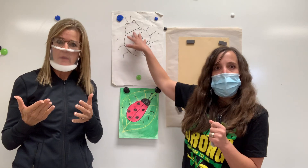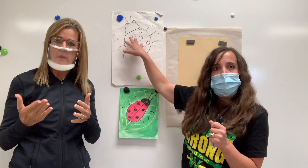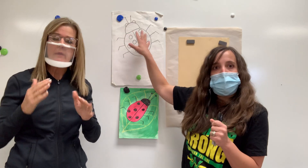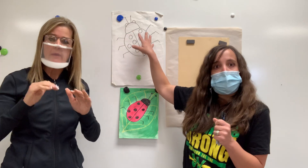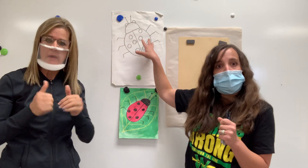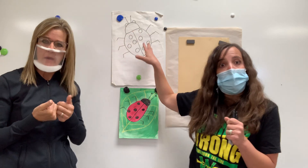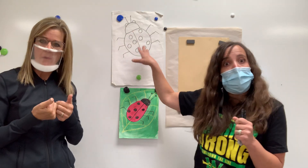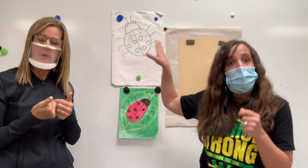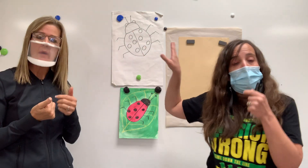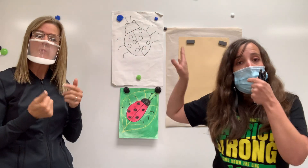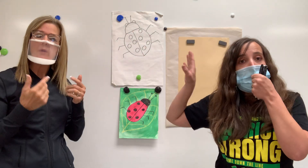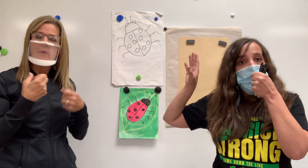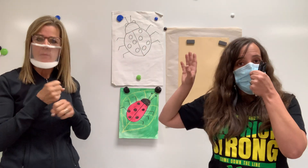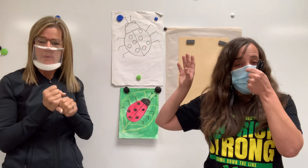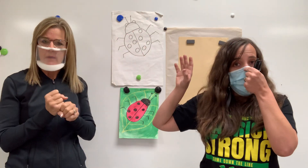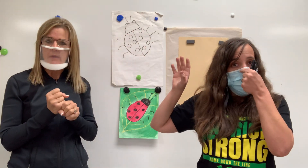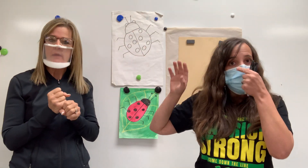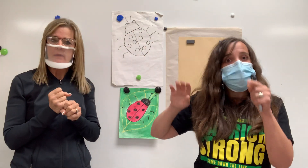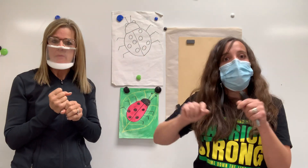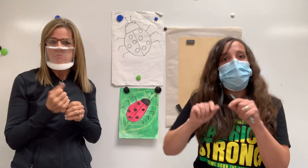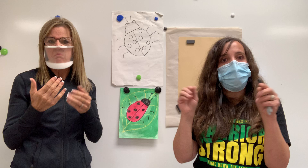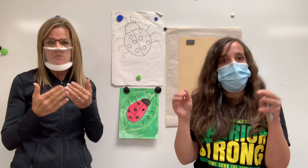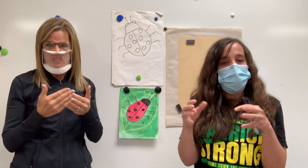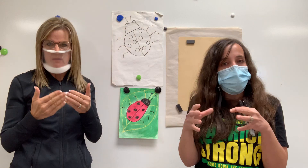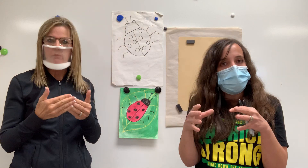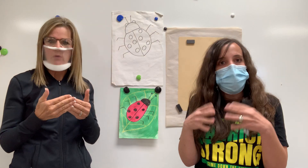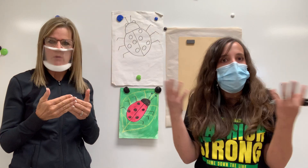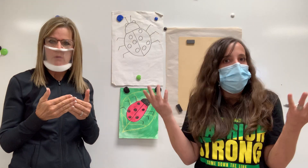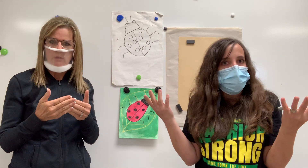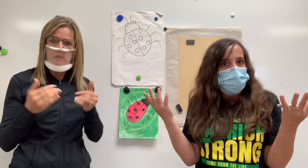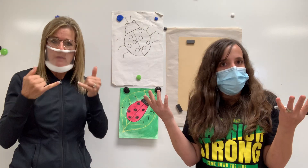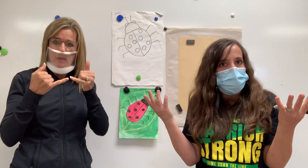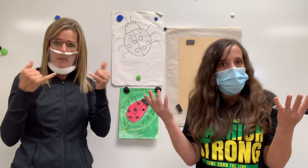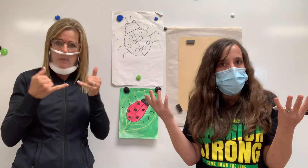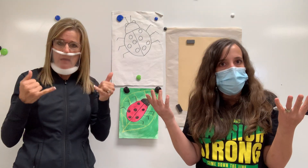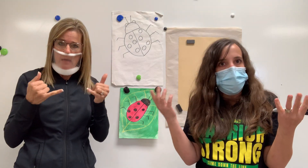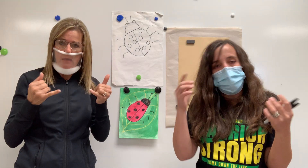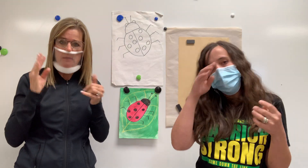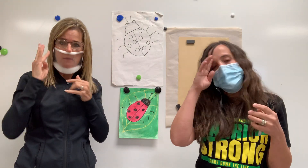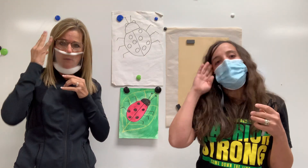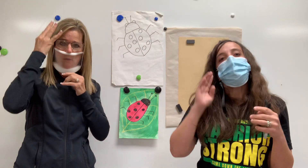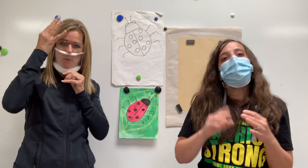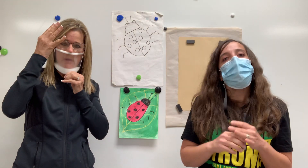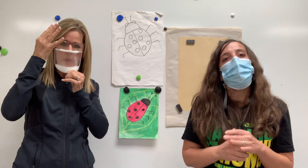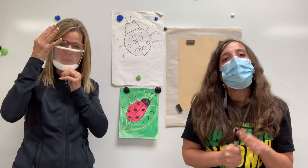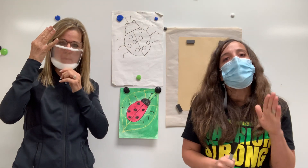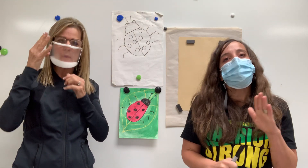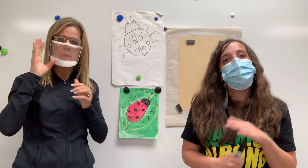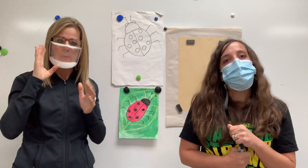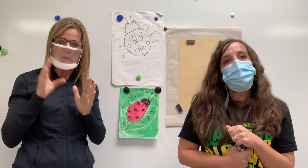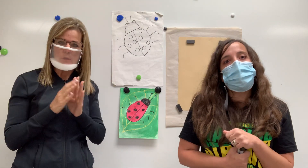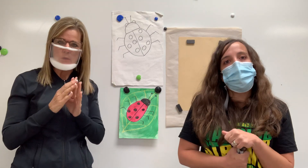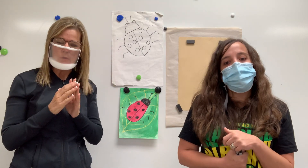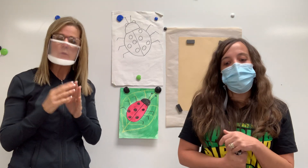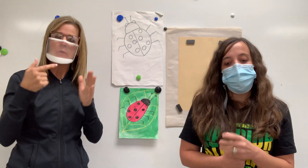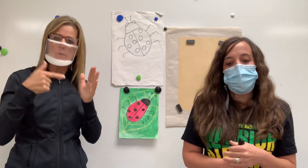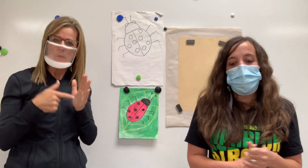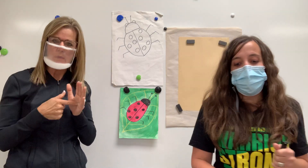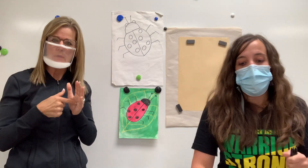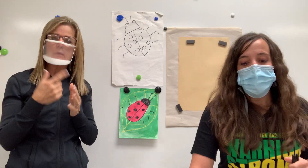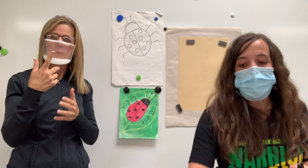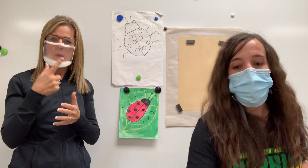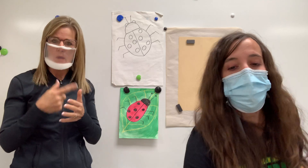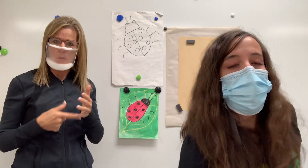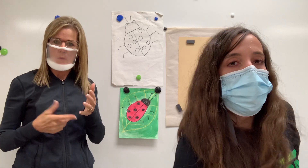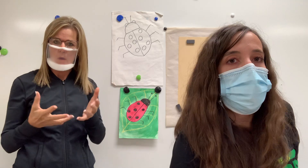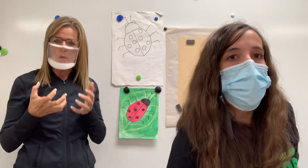them down into simpler lines, and we're going to put them together and create pictures, okay? So this is what I want you to